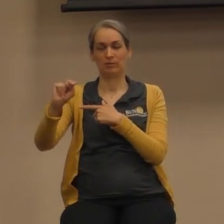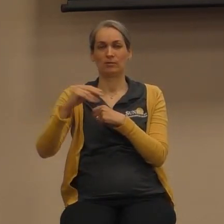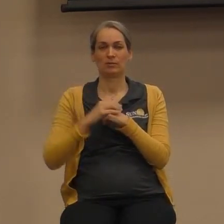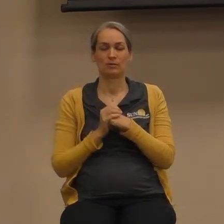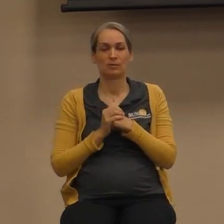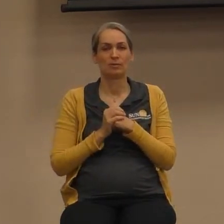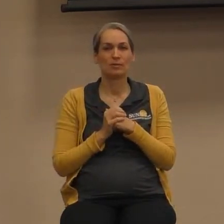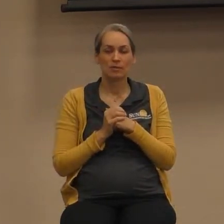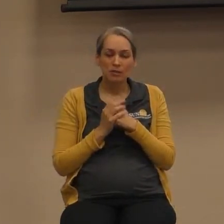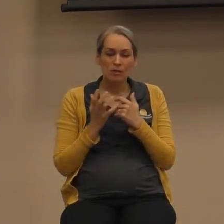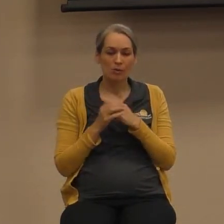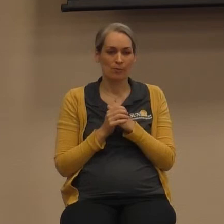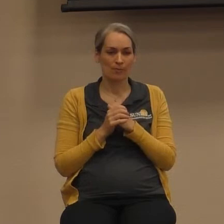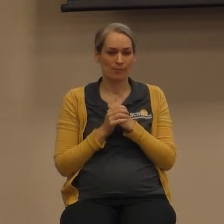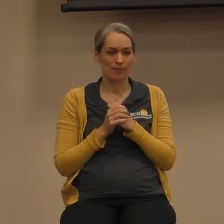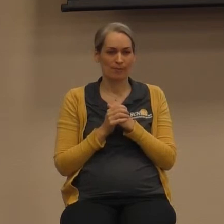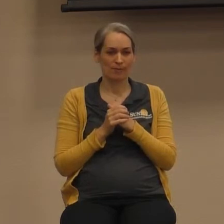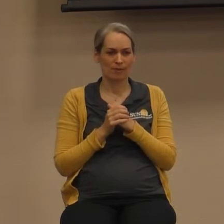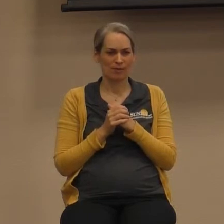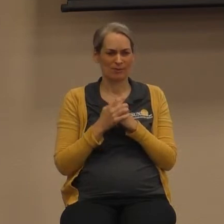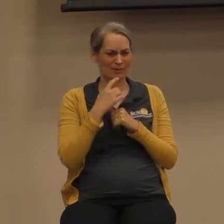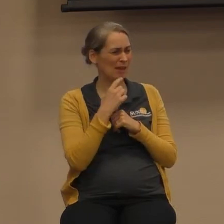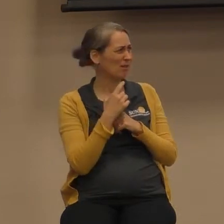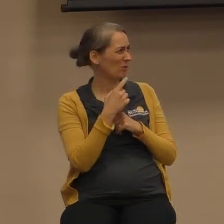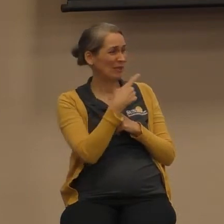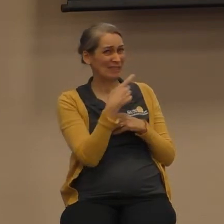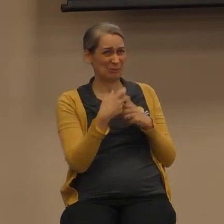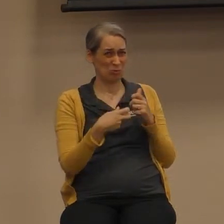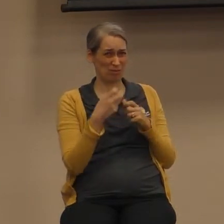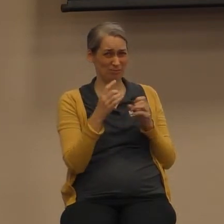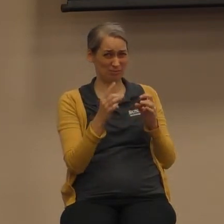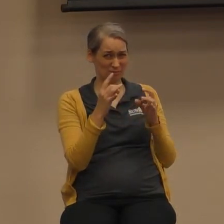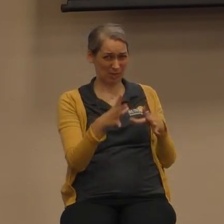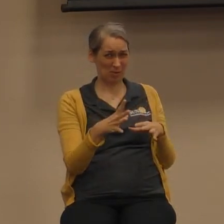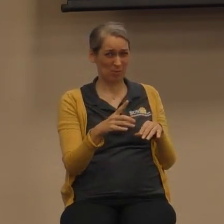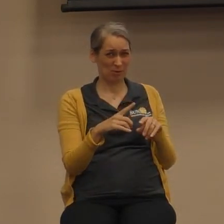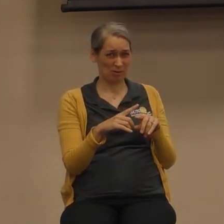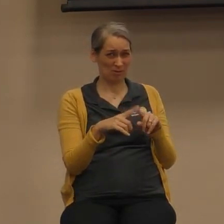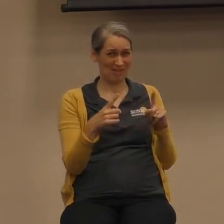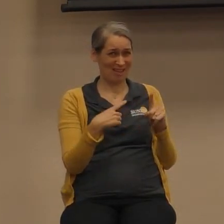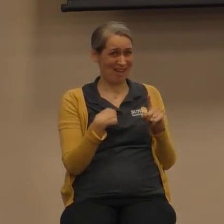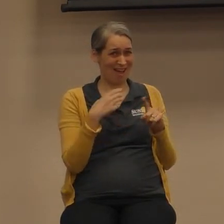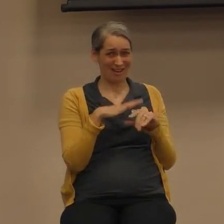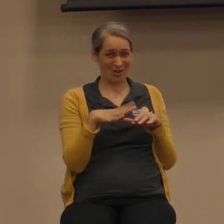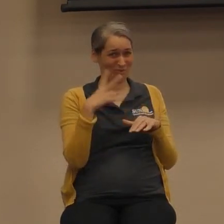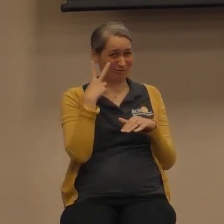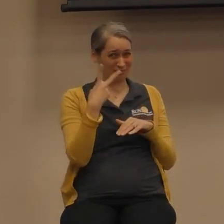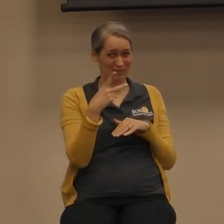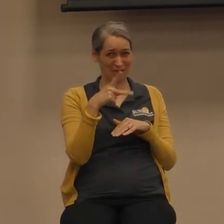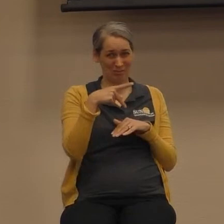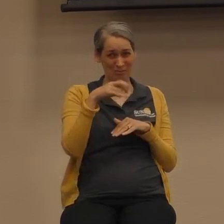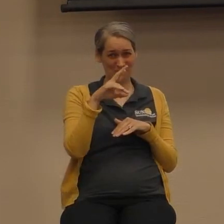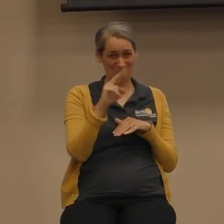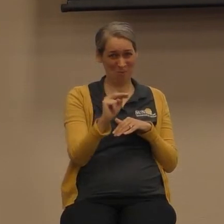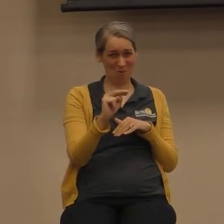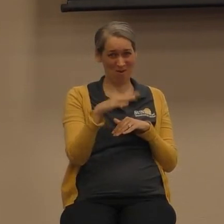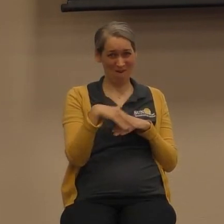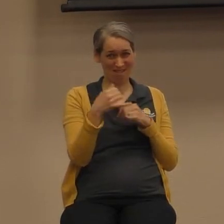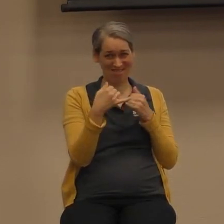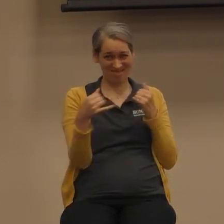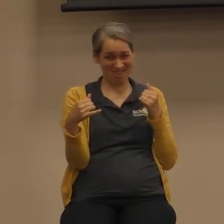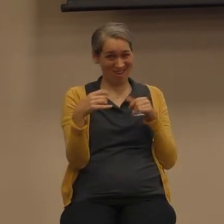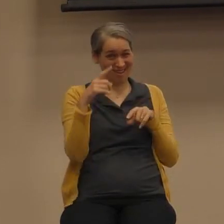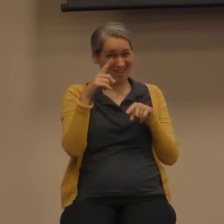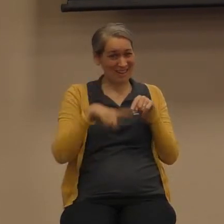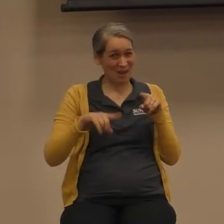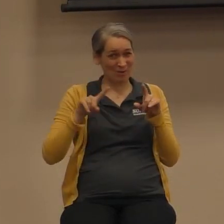we say, Joe, this problem's terrible. But to be honest, I don't seek porn out online. And can't we just put blockers on the computer? Can't we